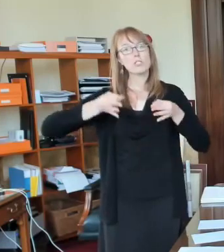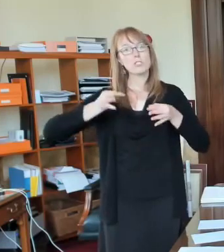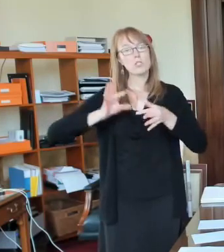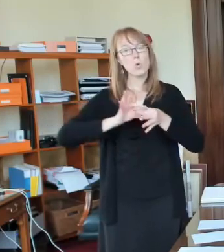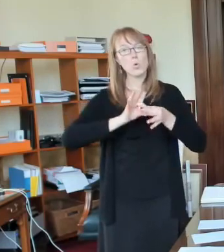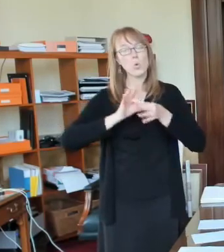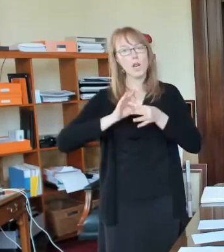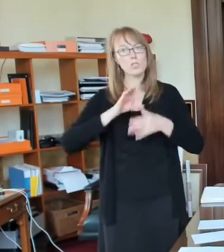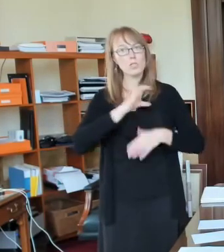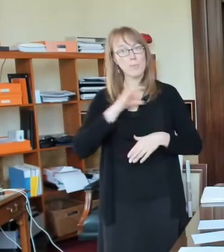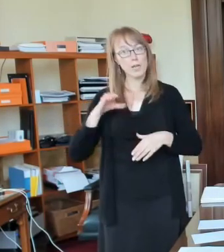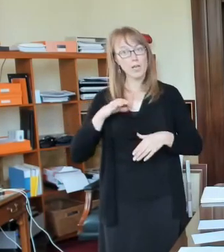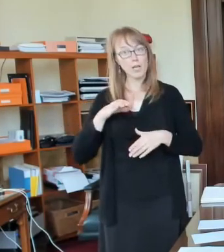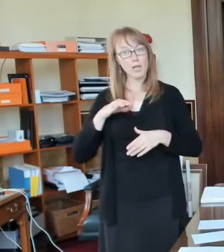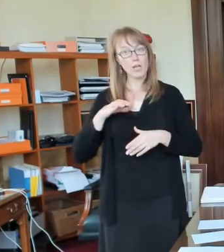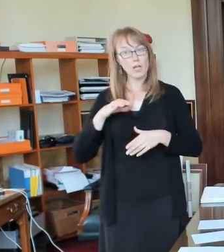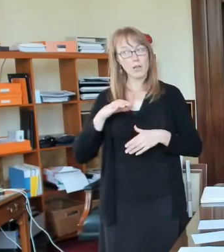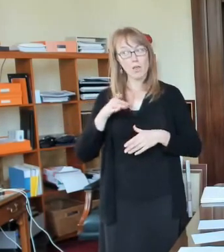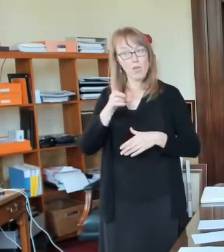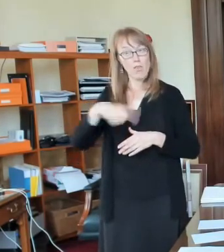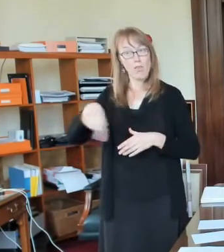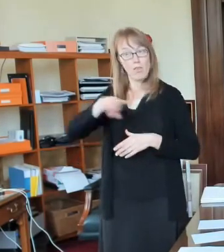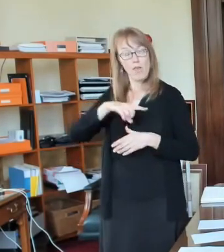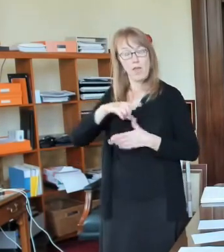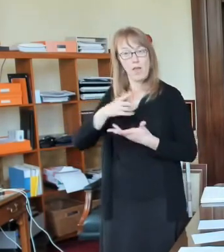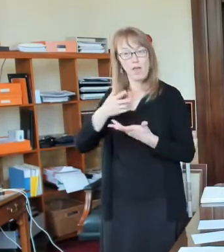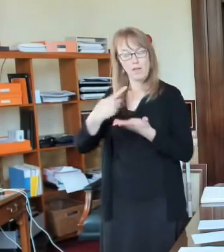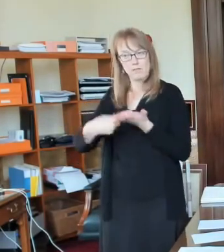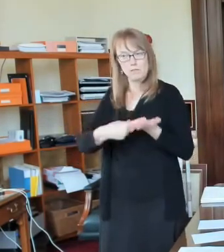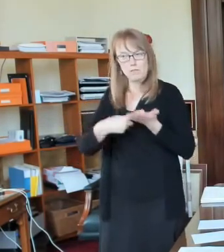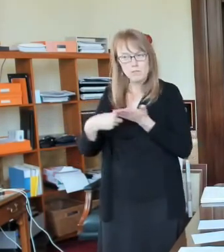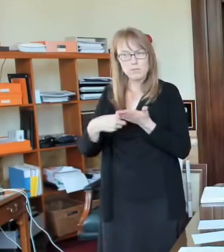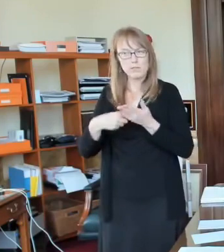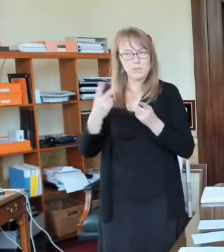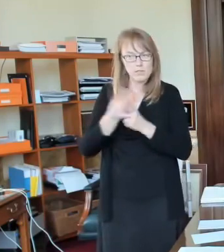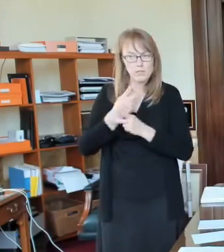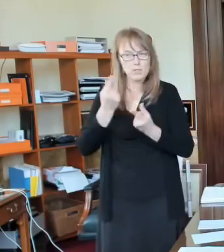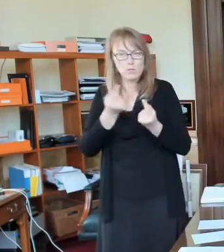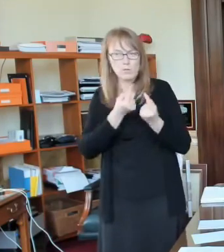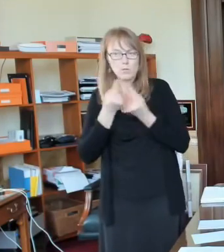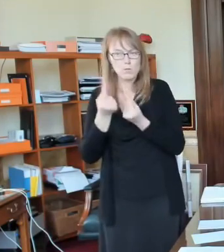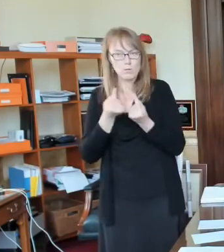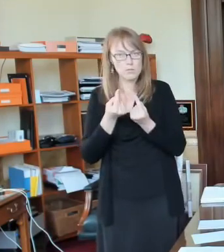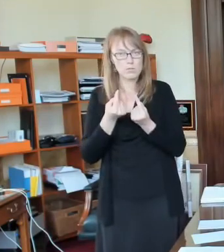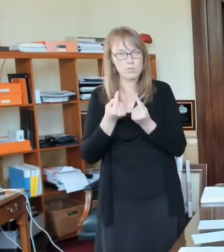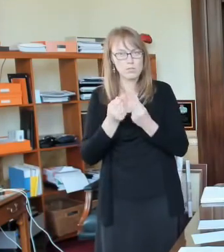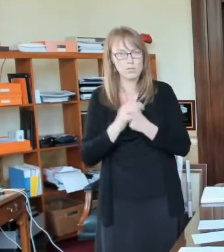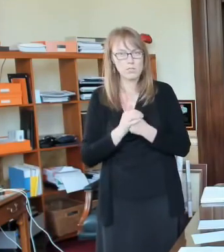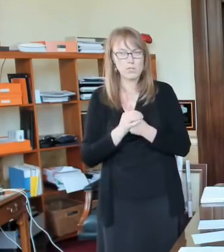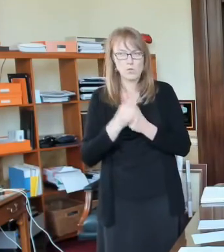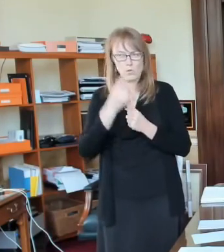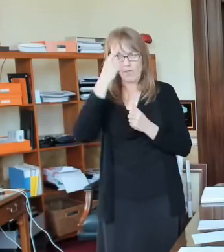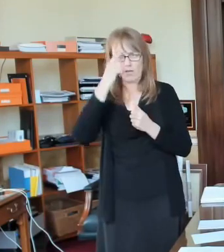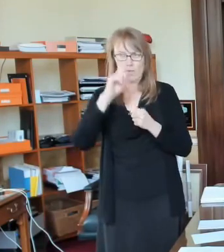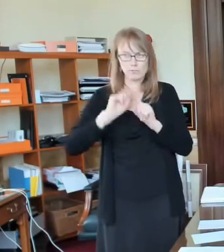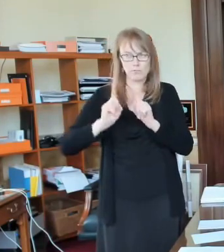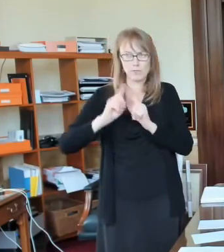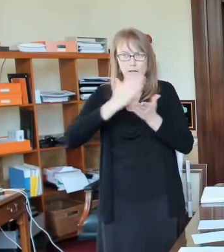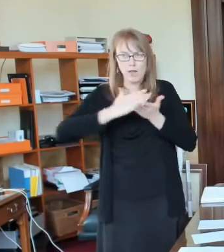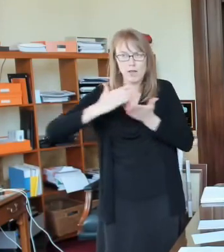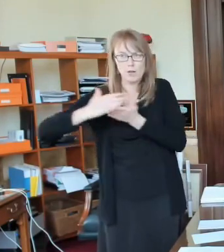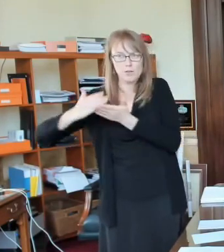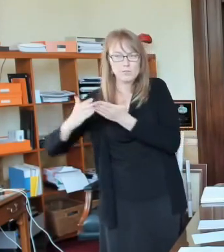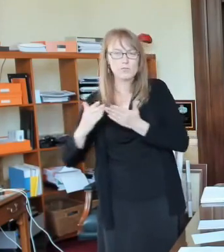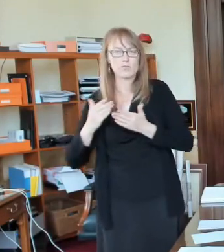within this last year, and that's all the elements of the criminal justice system. We have all been working